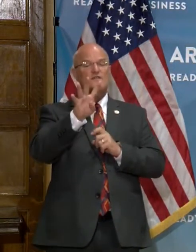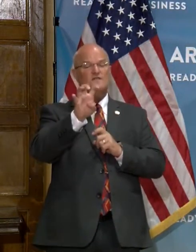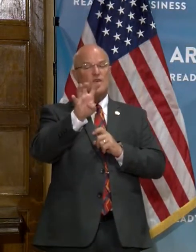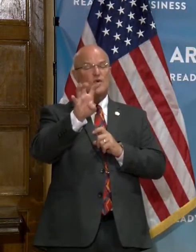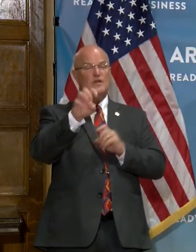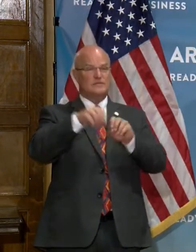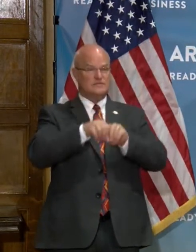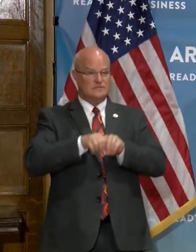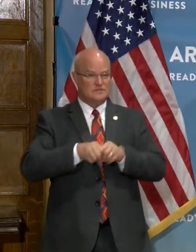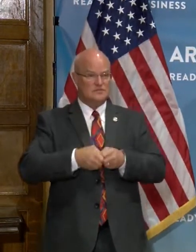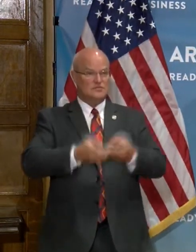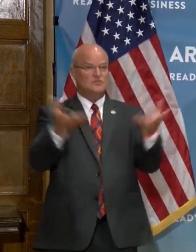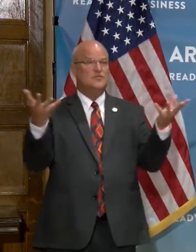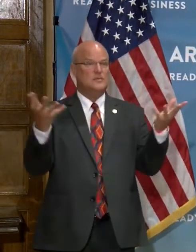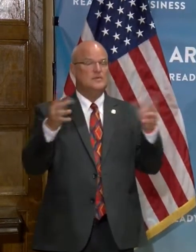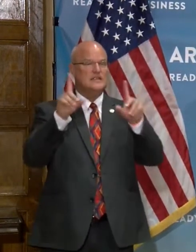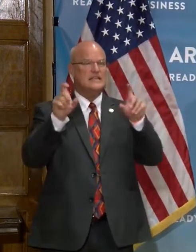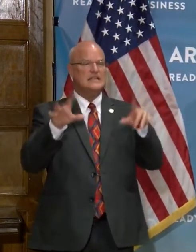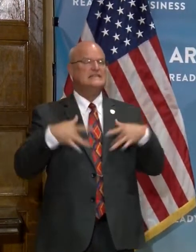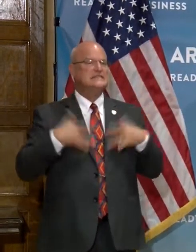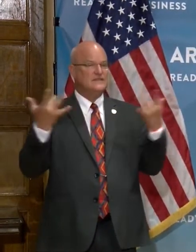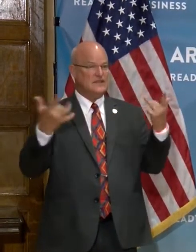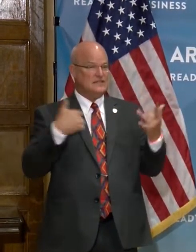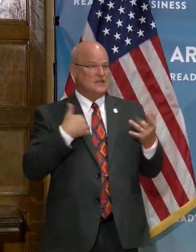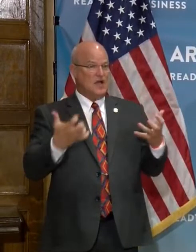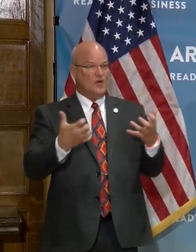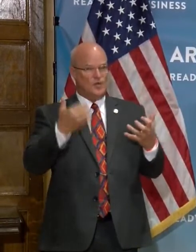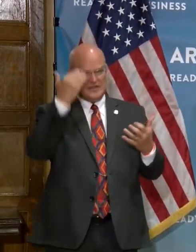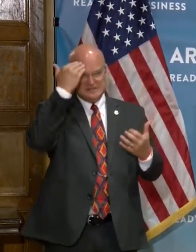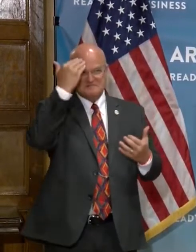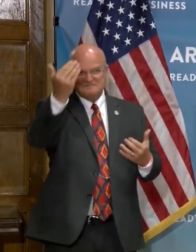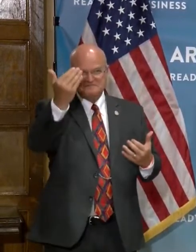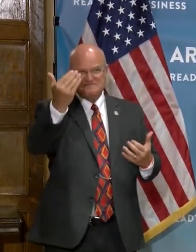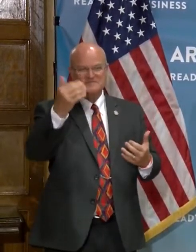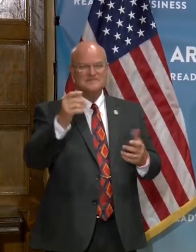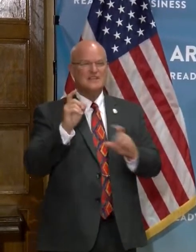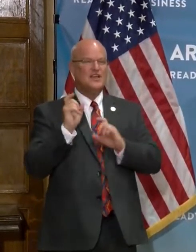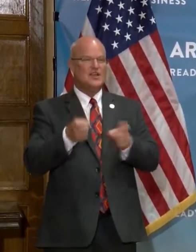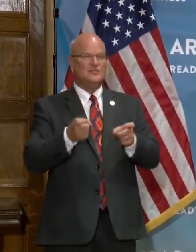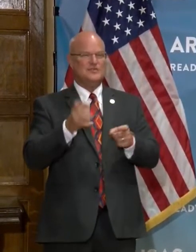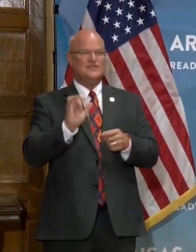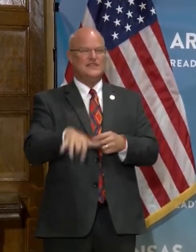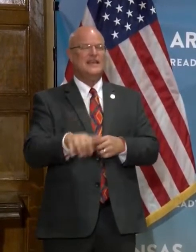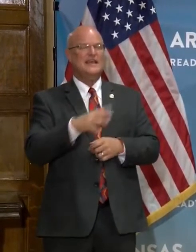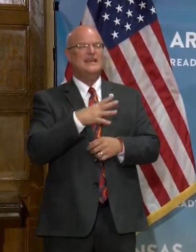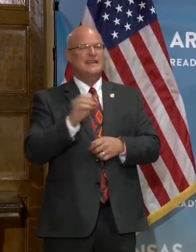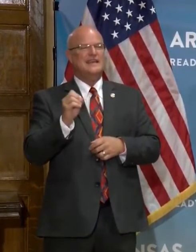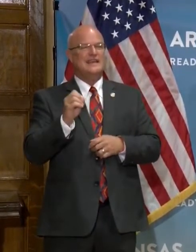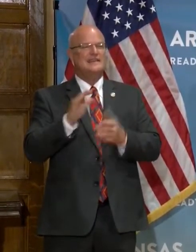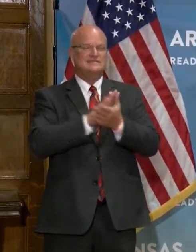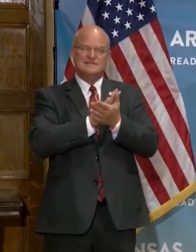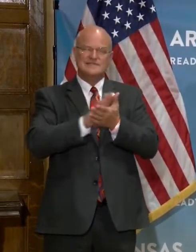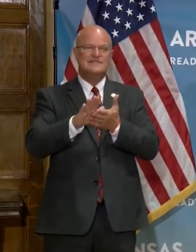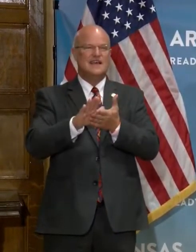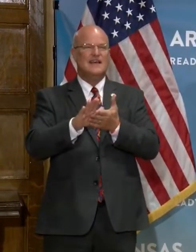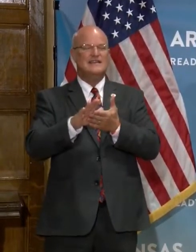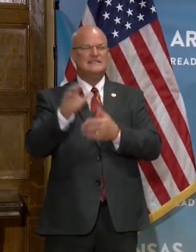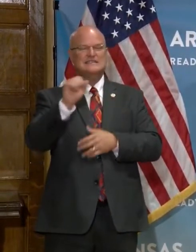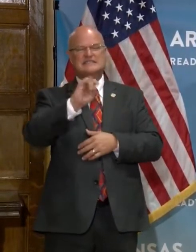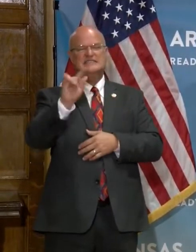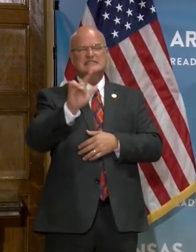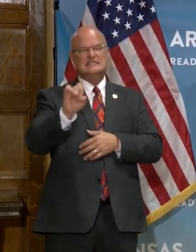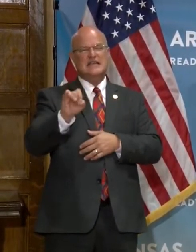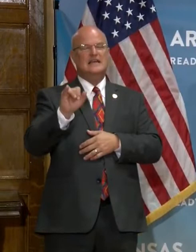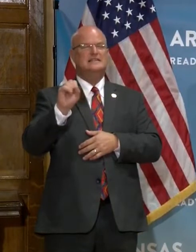these to be distributed at testing events. So I want to acknowledge their contribution to that, and it's a very nice and stylish mask,